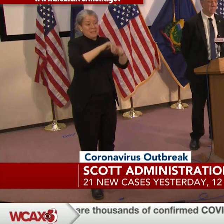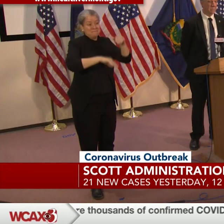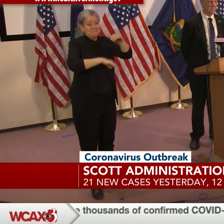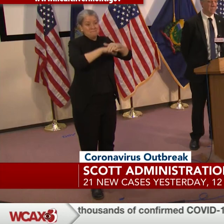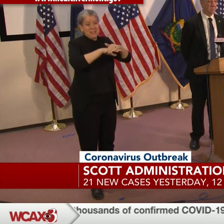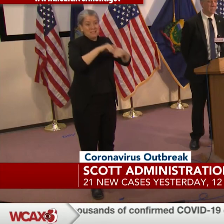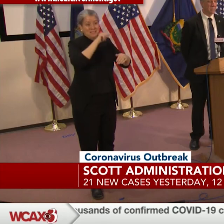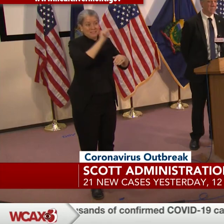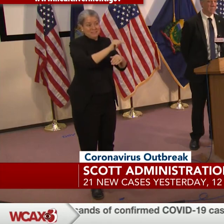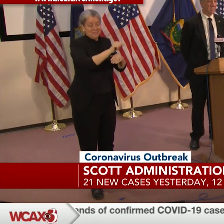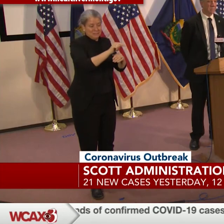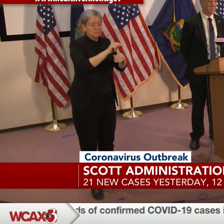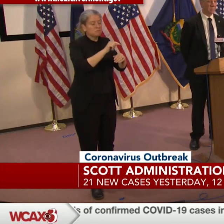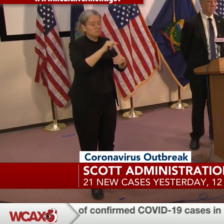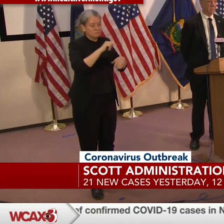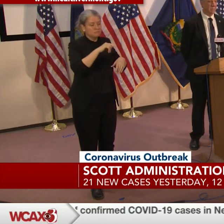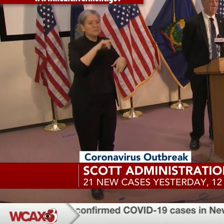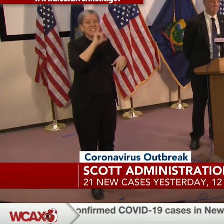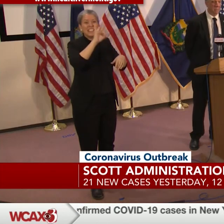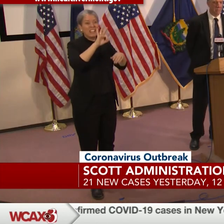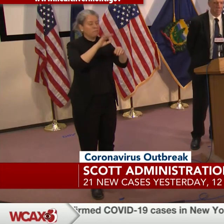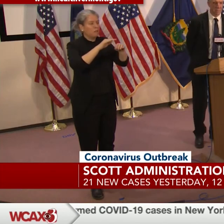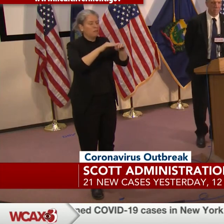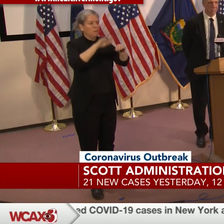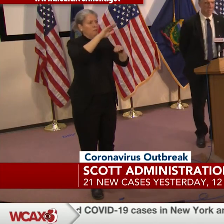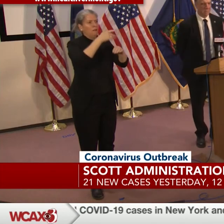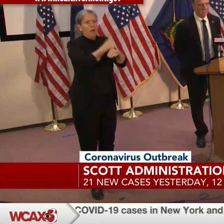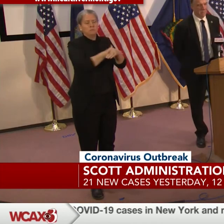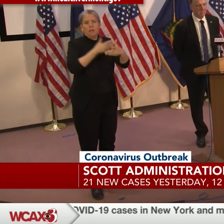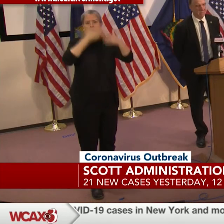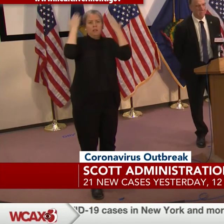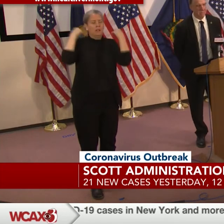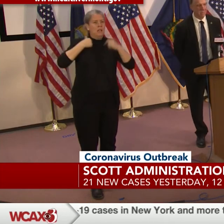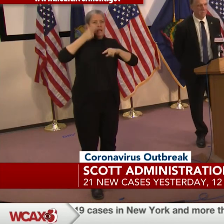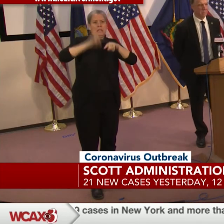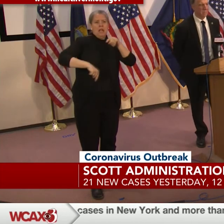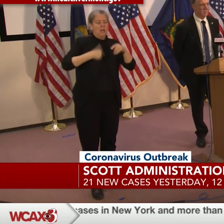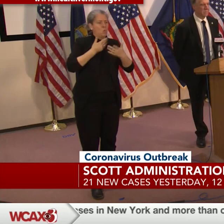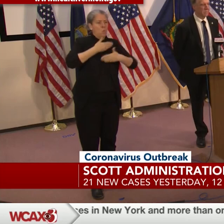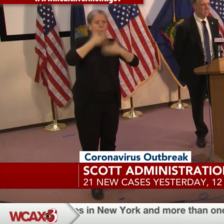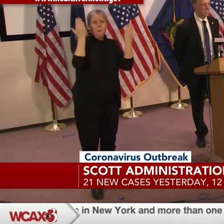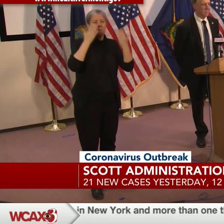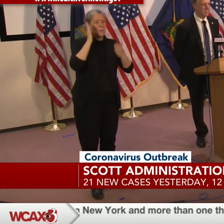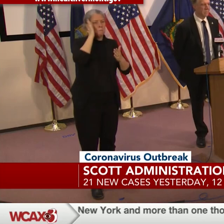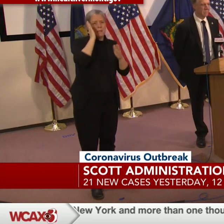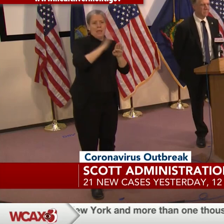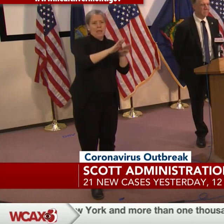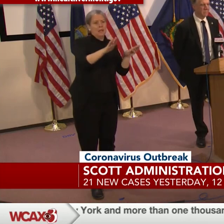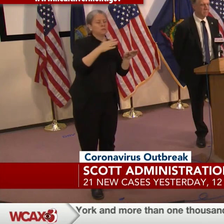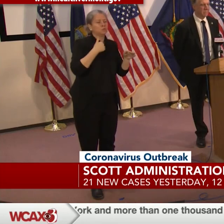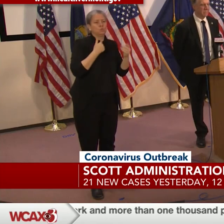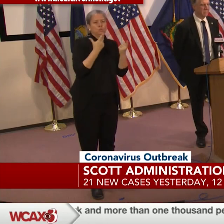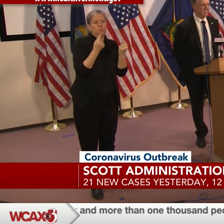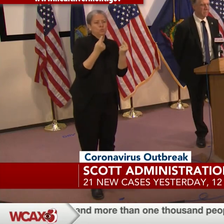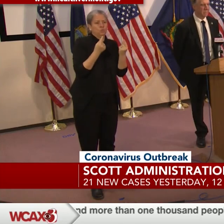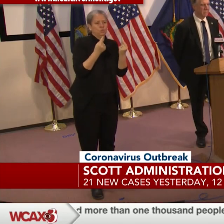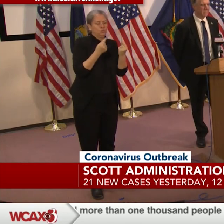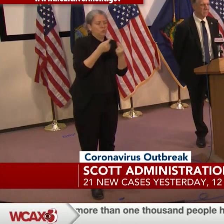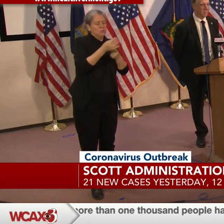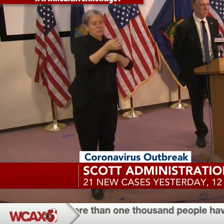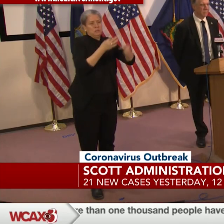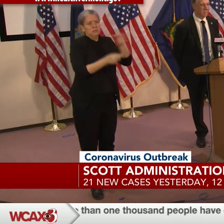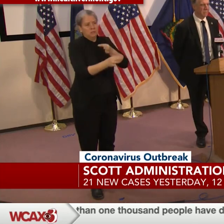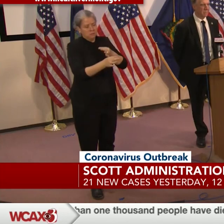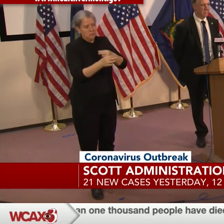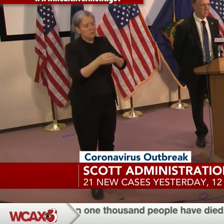if the response goes above the hospital sort of maximum capacity. And we, you know, think